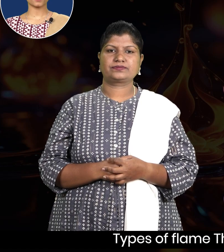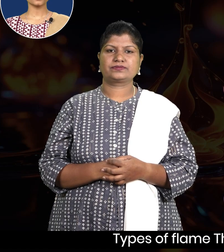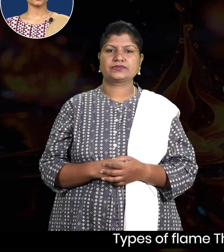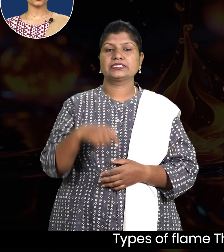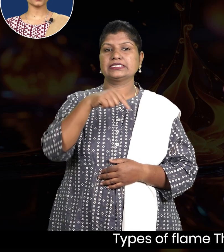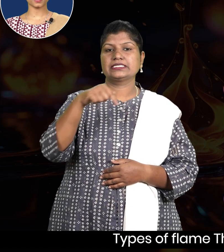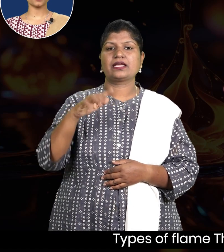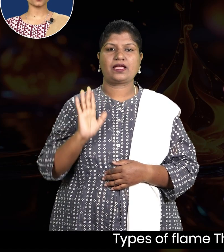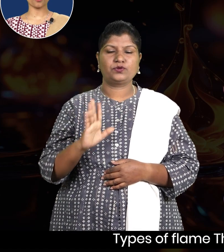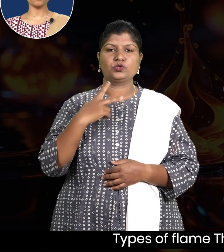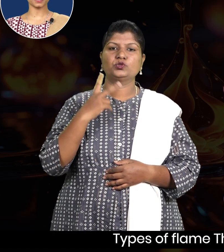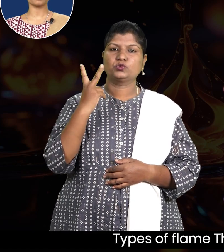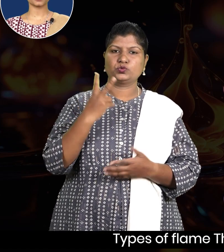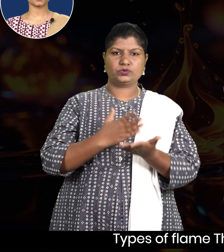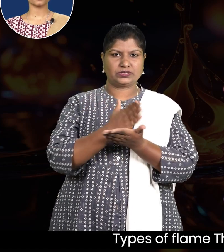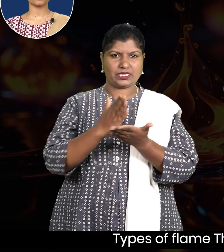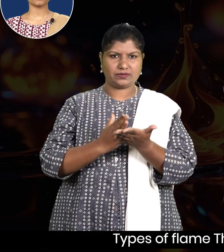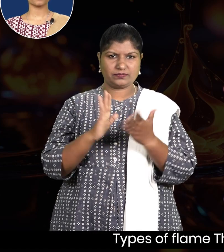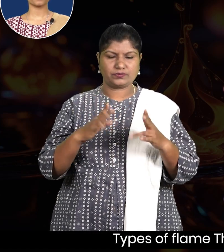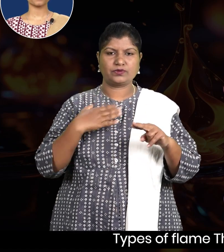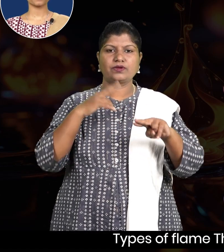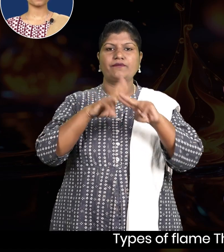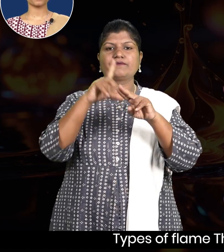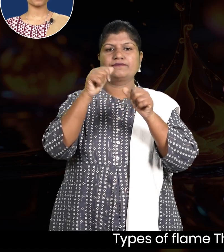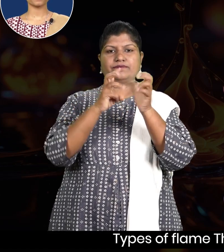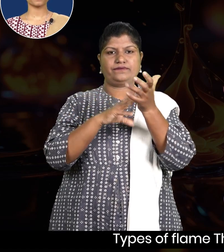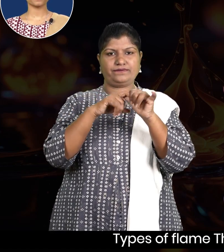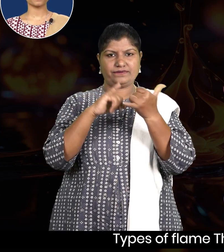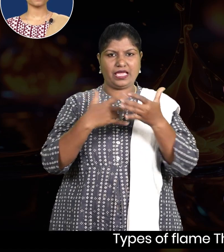There are 2 types of flames: